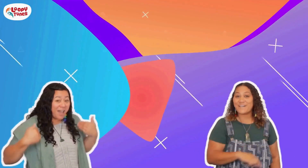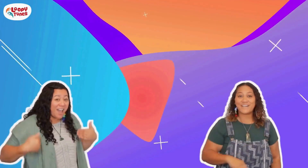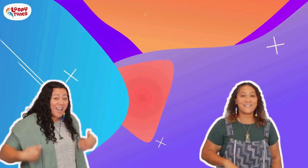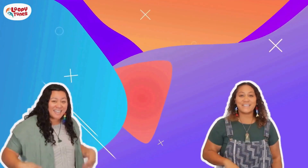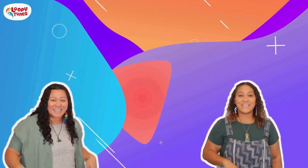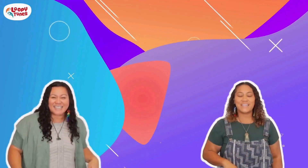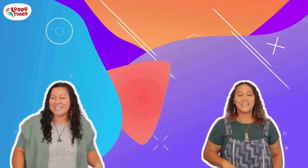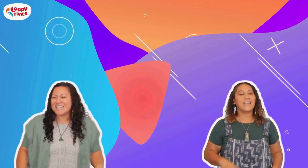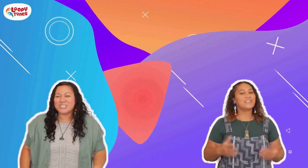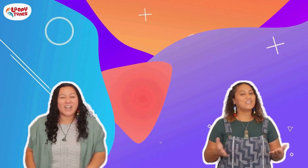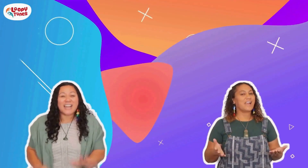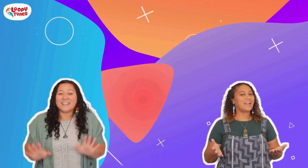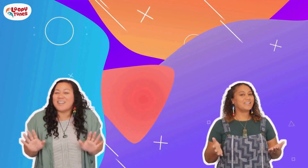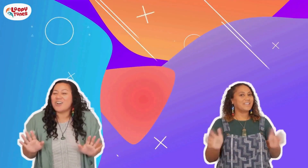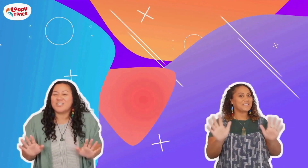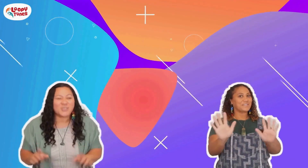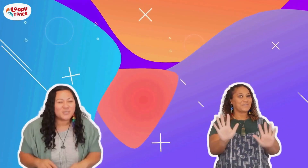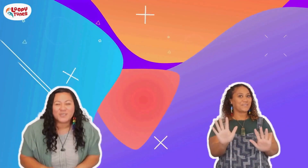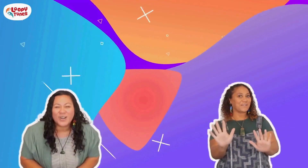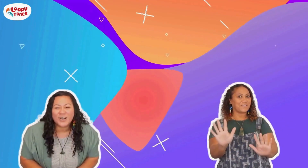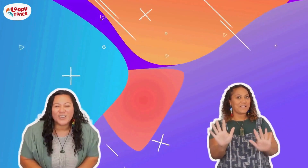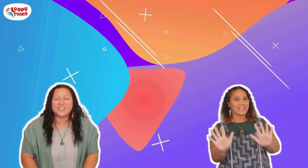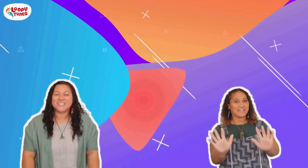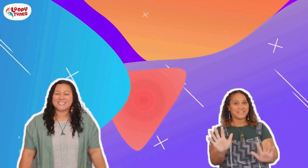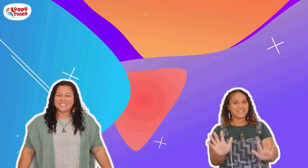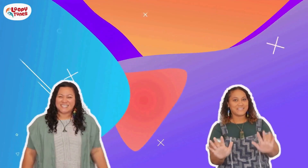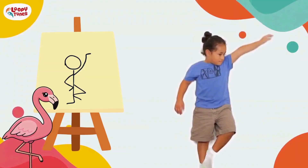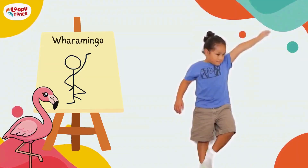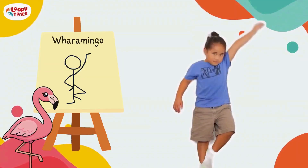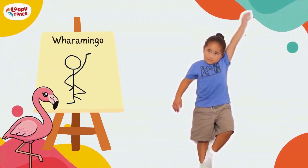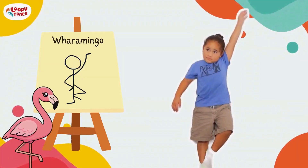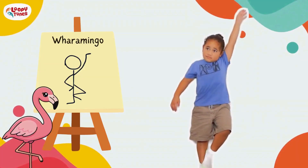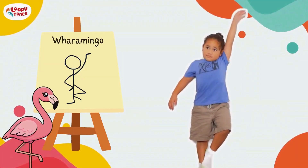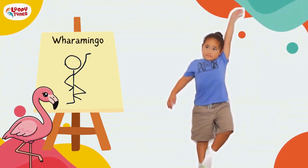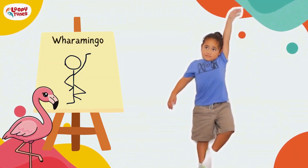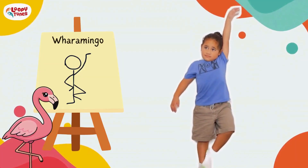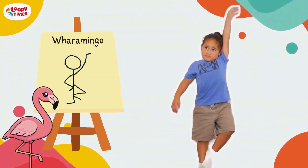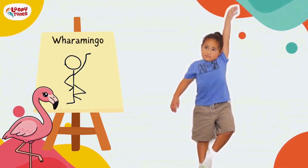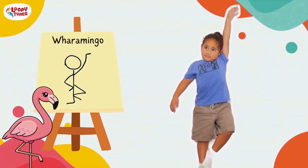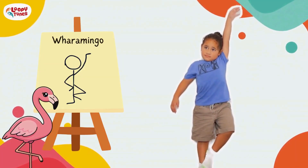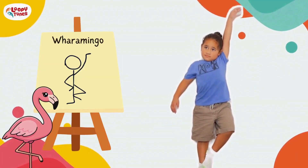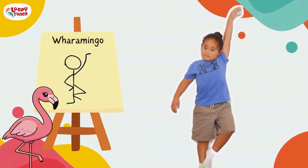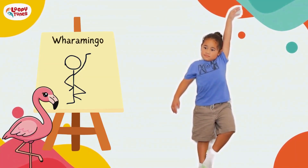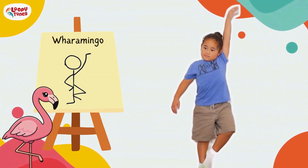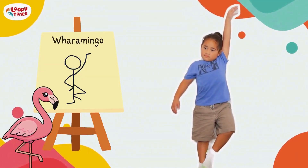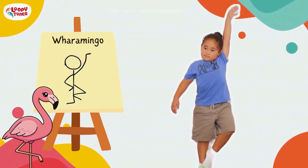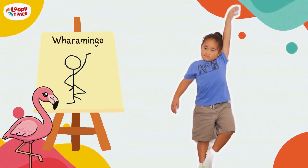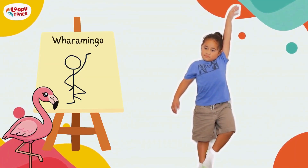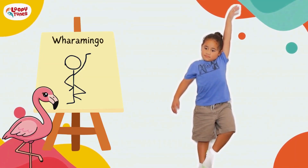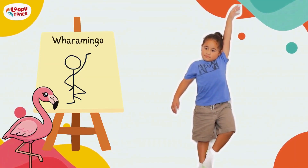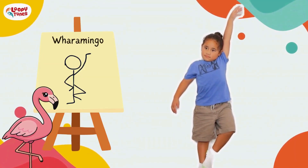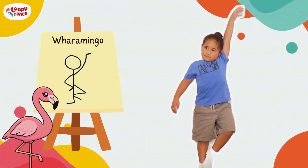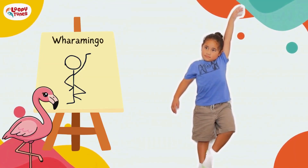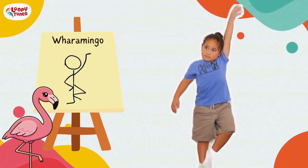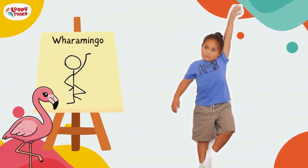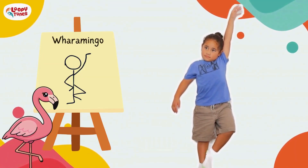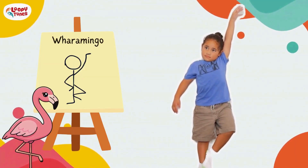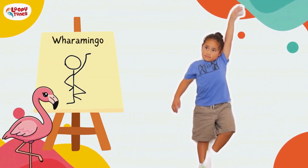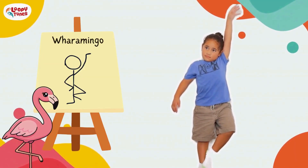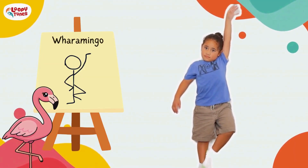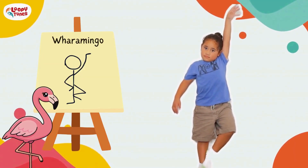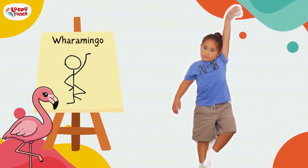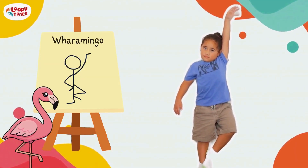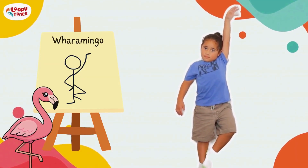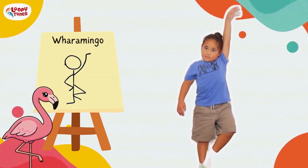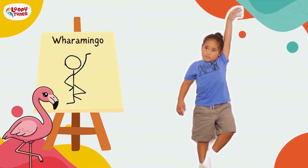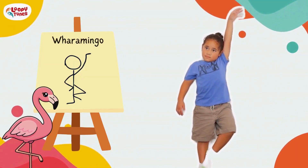your body. Try hard not to fall. Alright, this one's our wharamingo, our flamingo. Can you balance on one